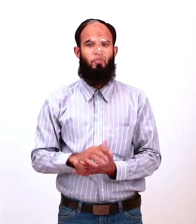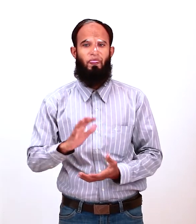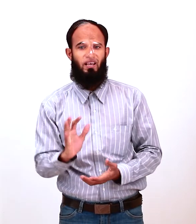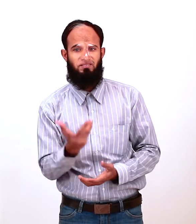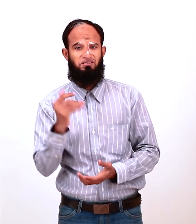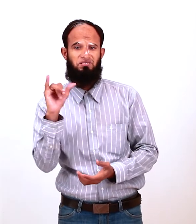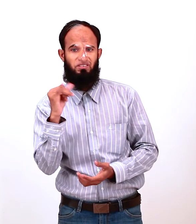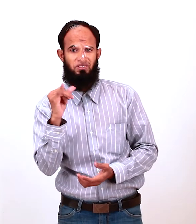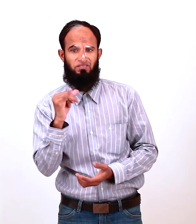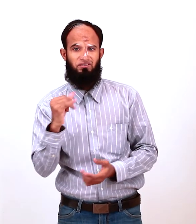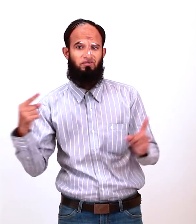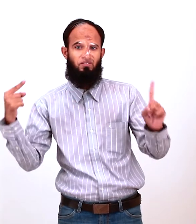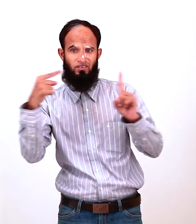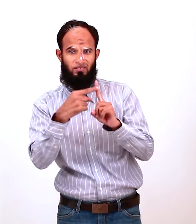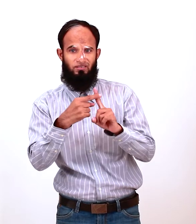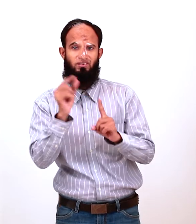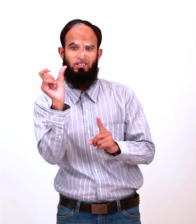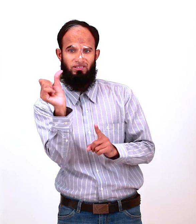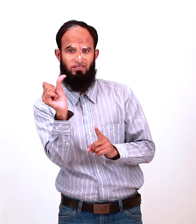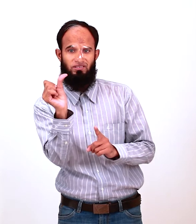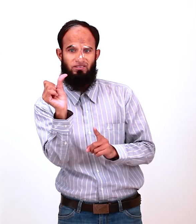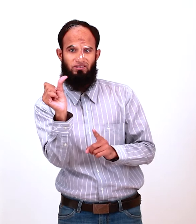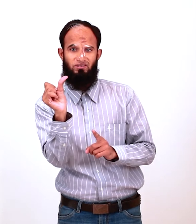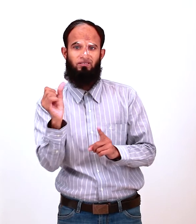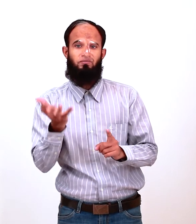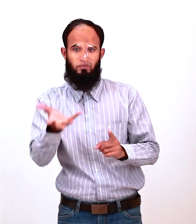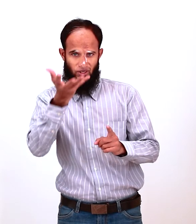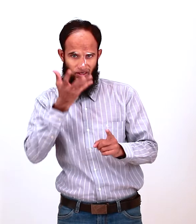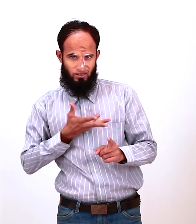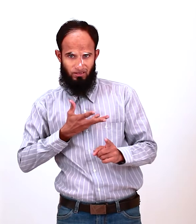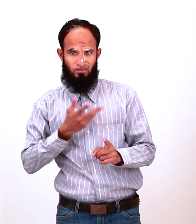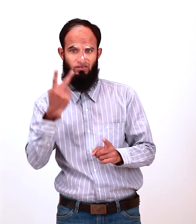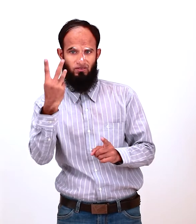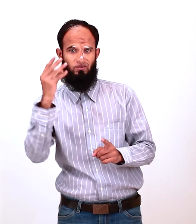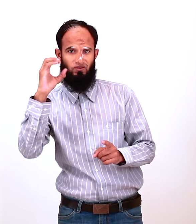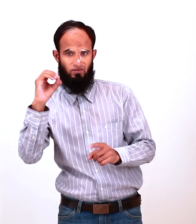While if it's pointed at 6, it represents 30 minutes.